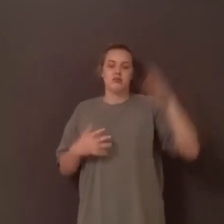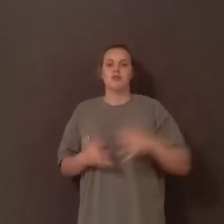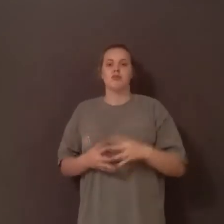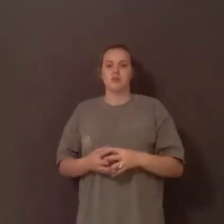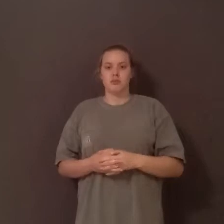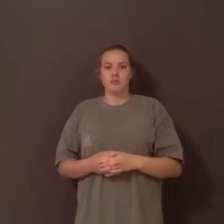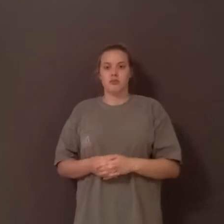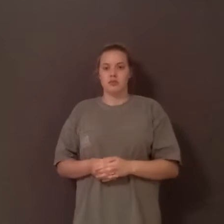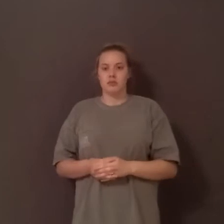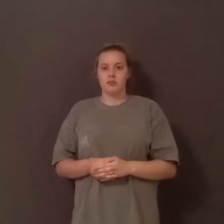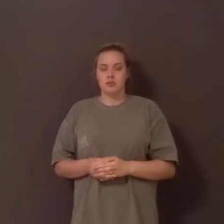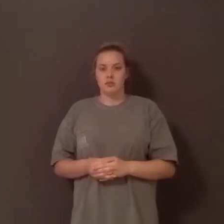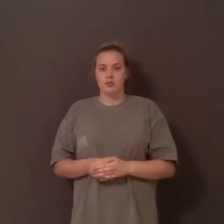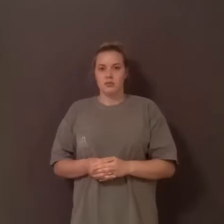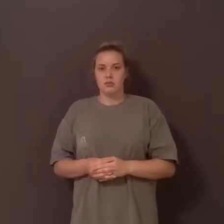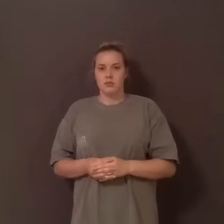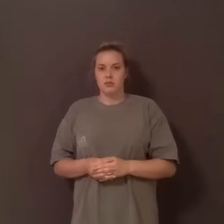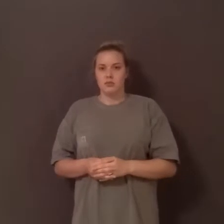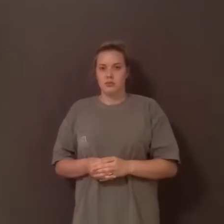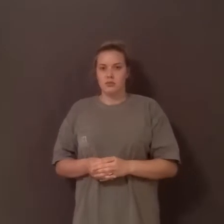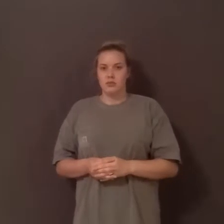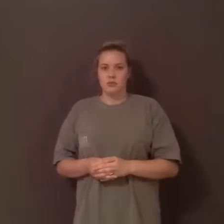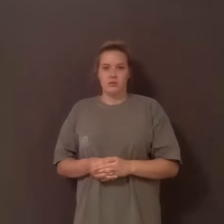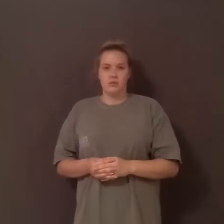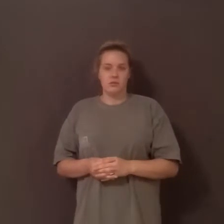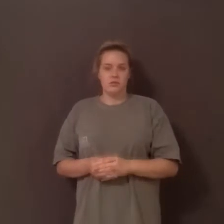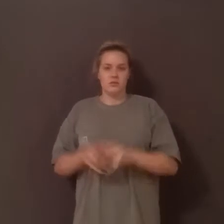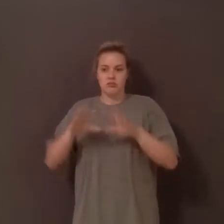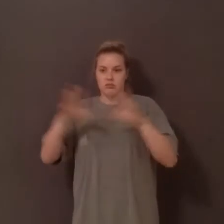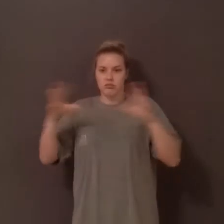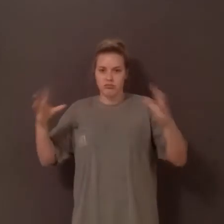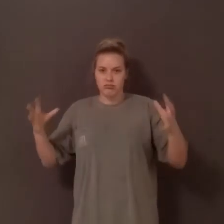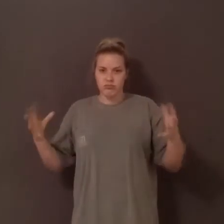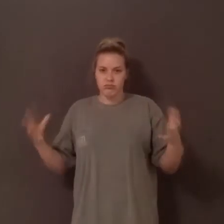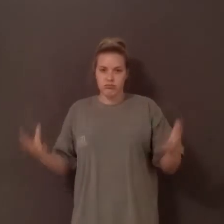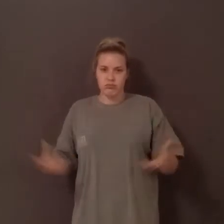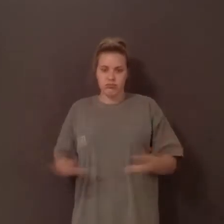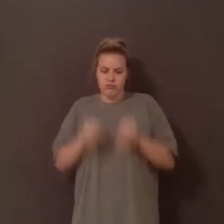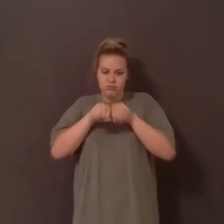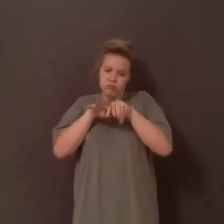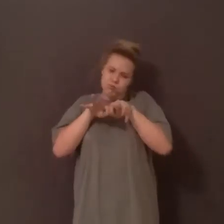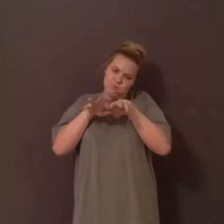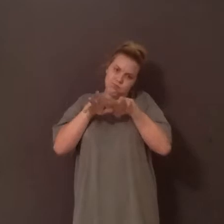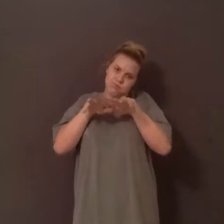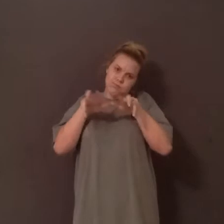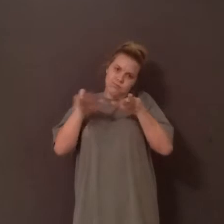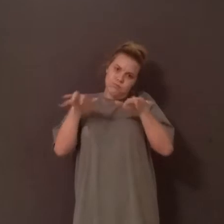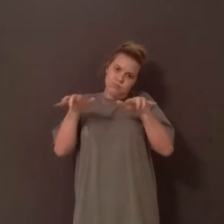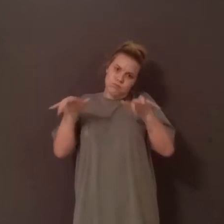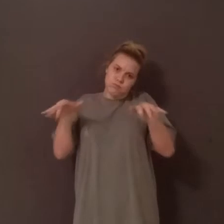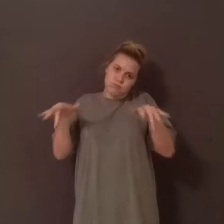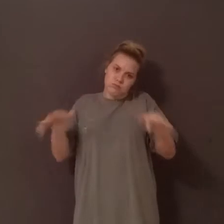The videos boast of the church's global reach, and followers they say are in the millions.